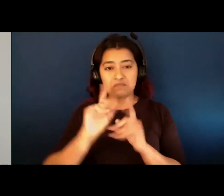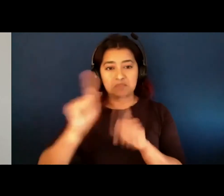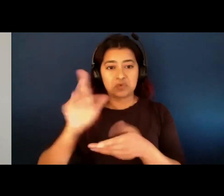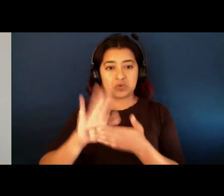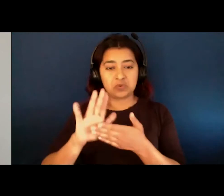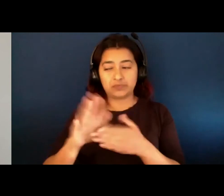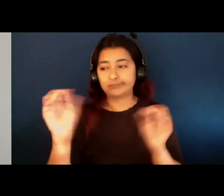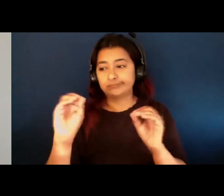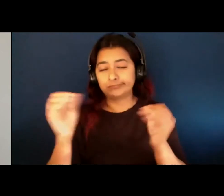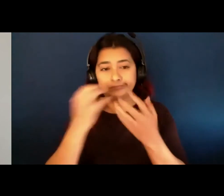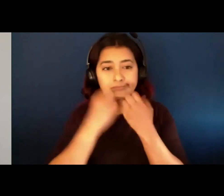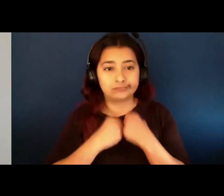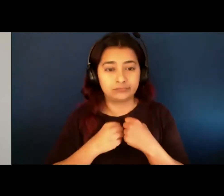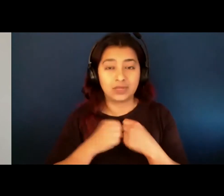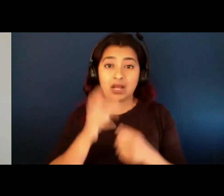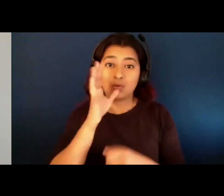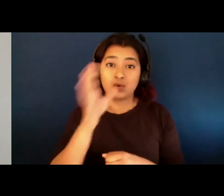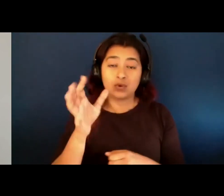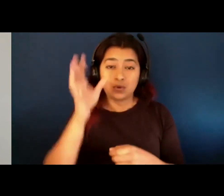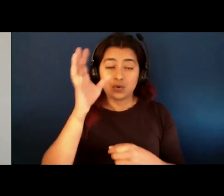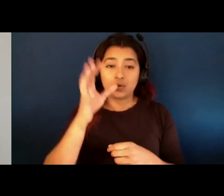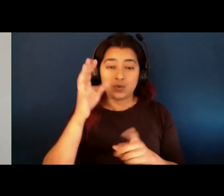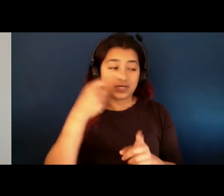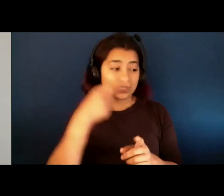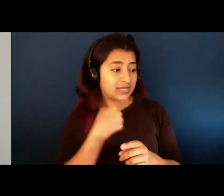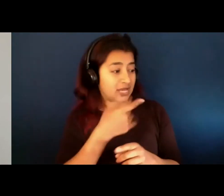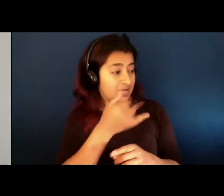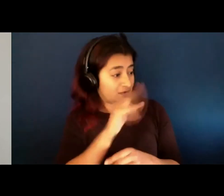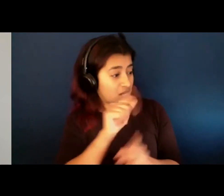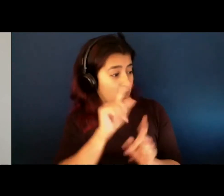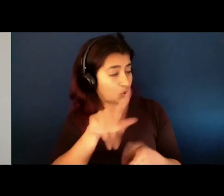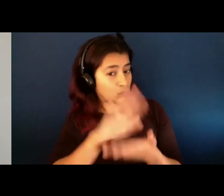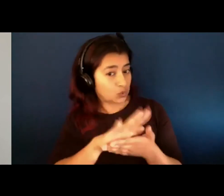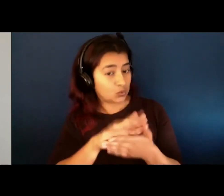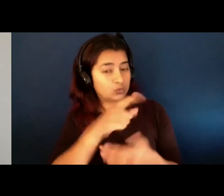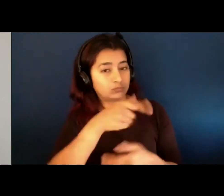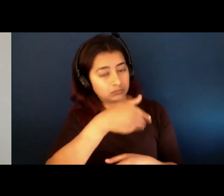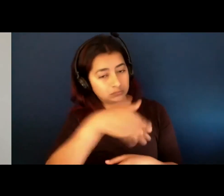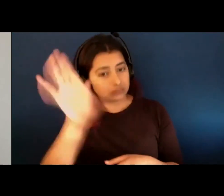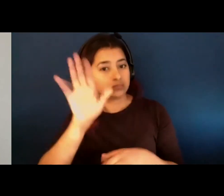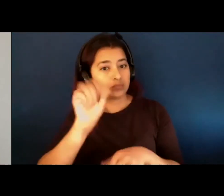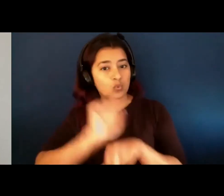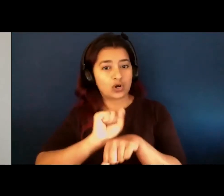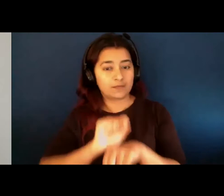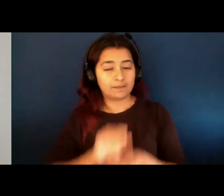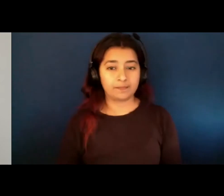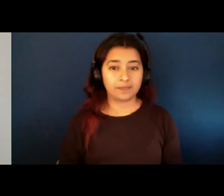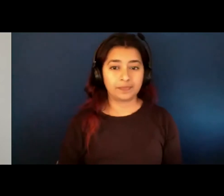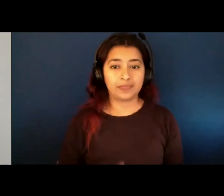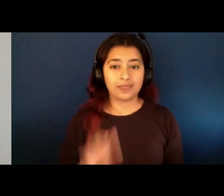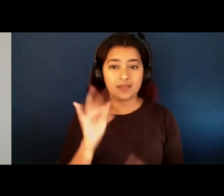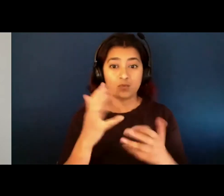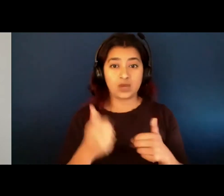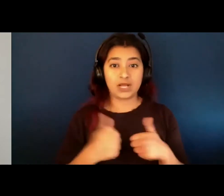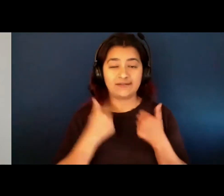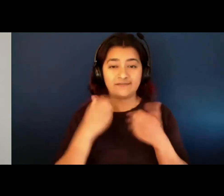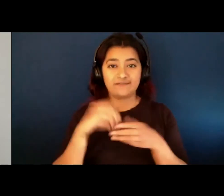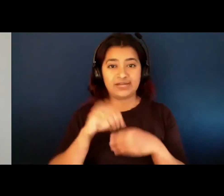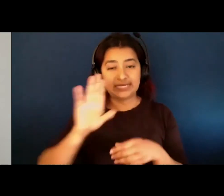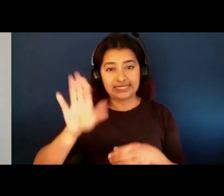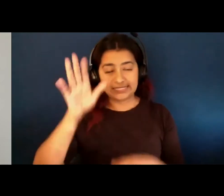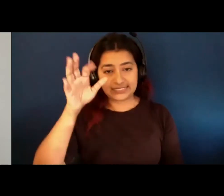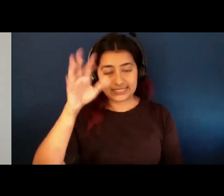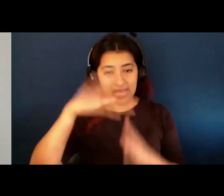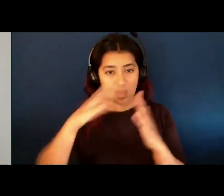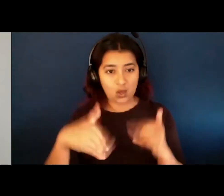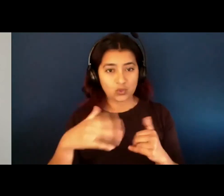cared. Abuelo told her that if she wasn't going to school, she was going to need to get a job if she wanted to live in his house, and that no one was